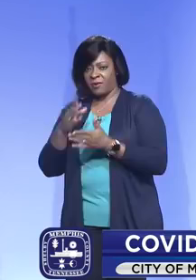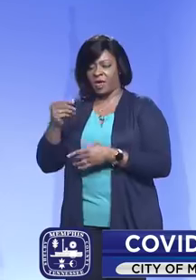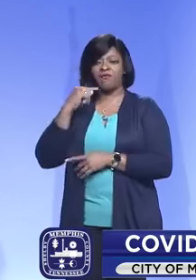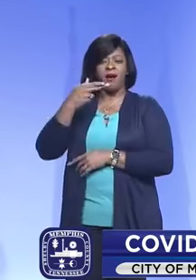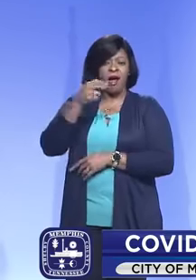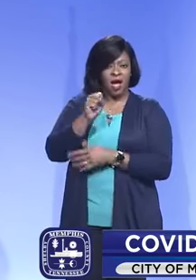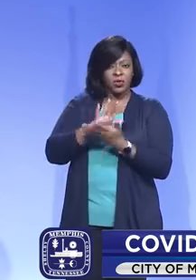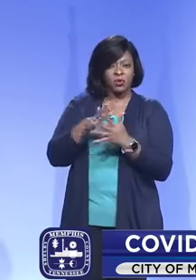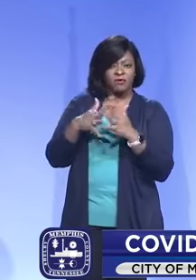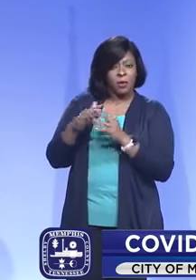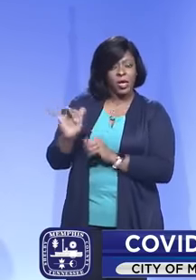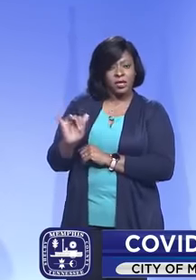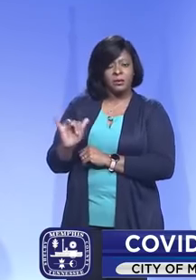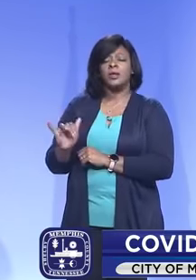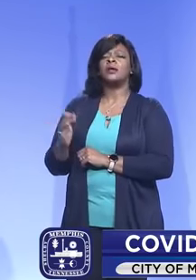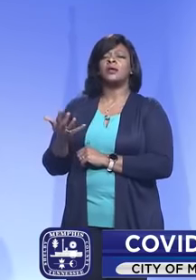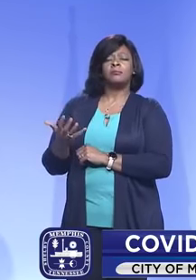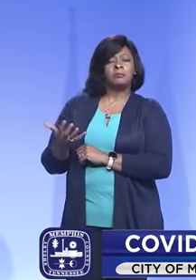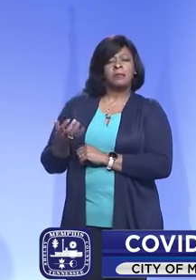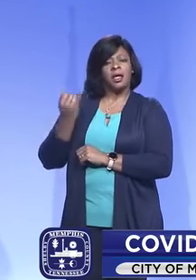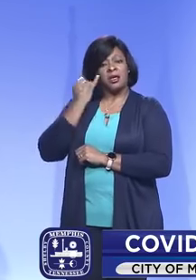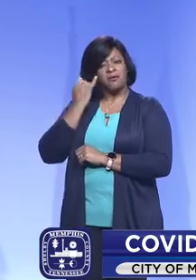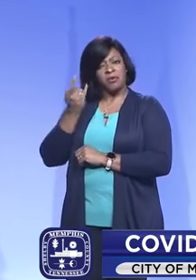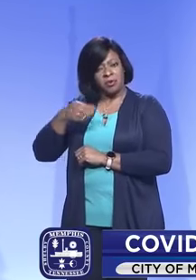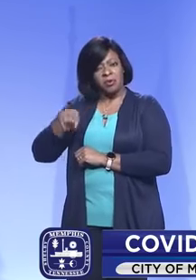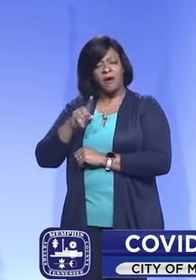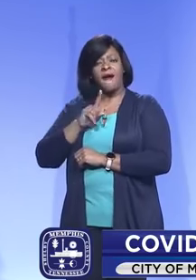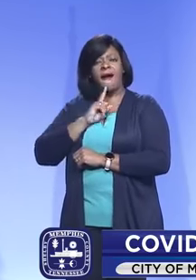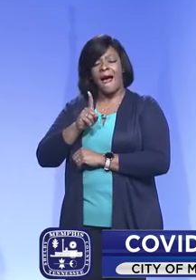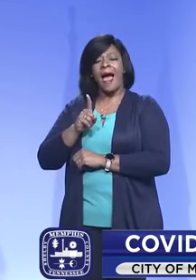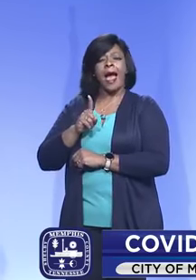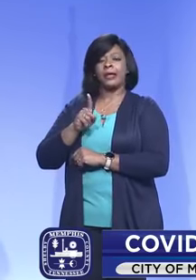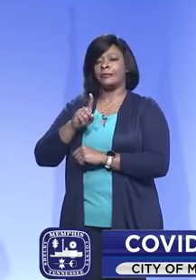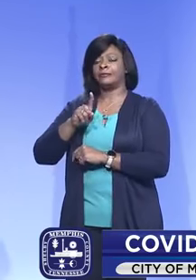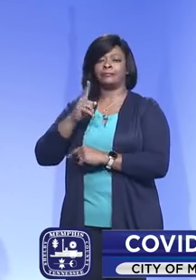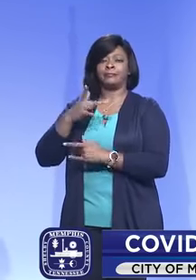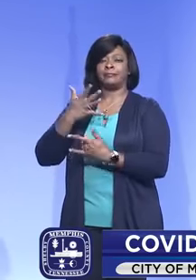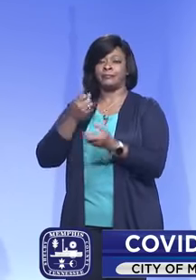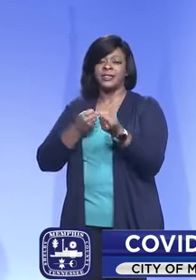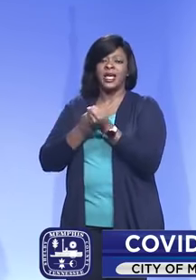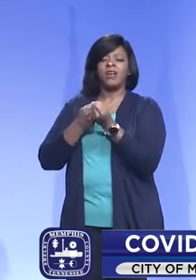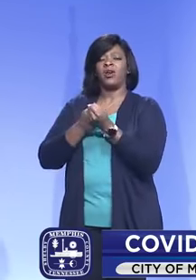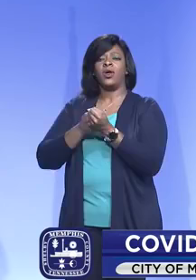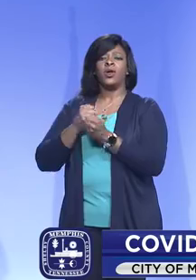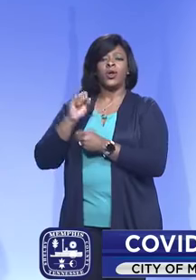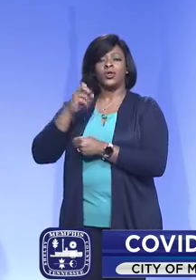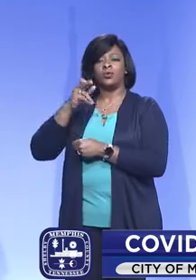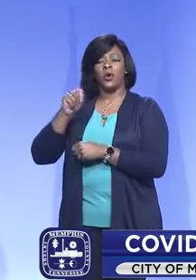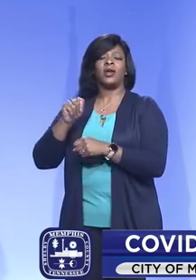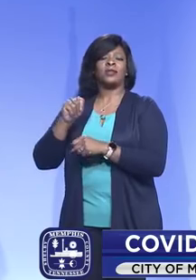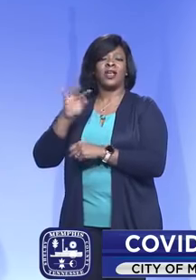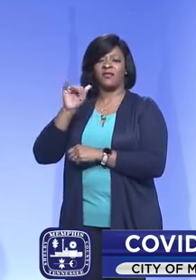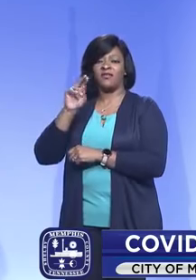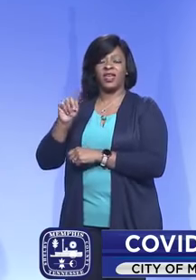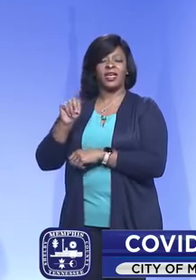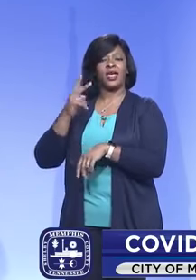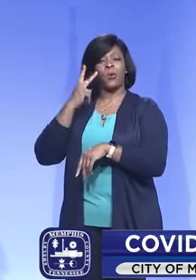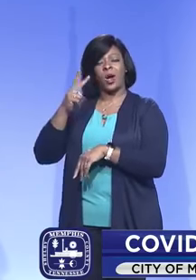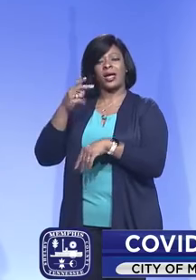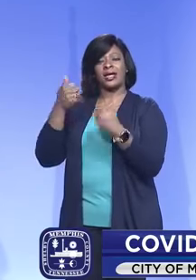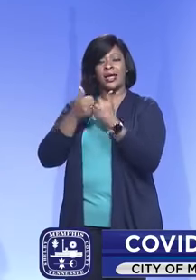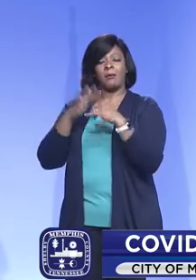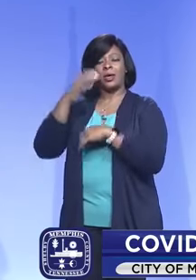high school football. And if you are an avid sports fan and watching college football games on Saturdays, there are some